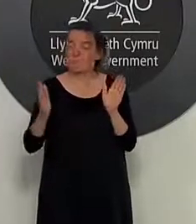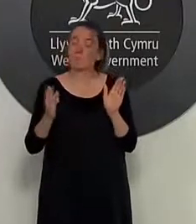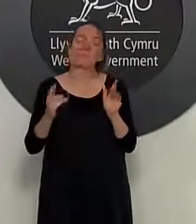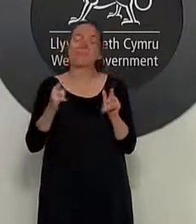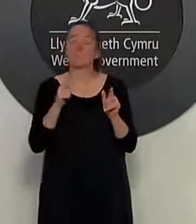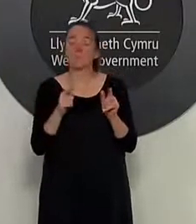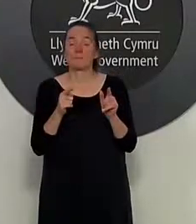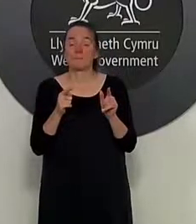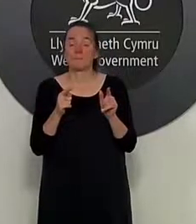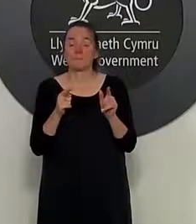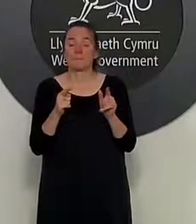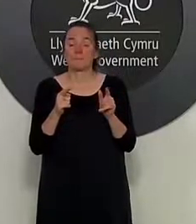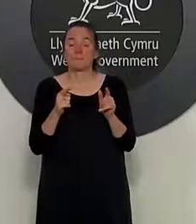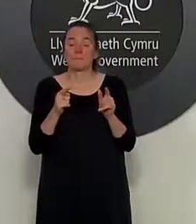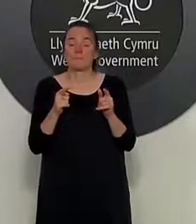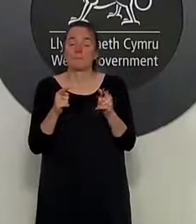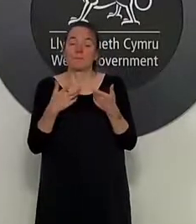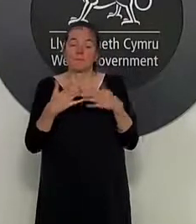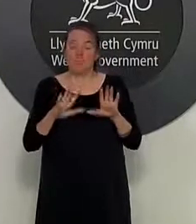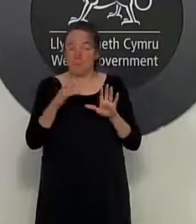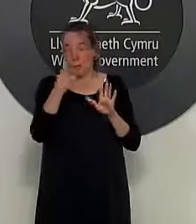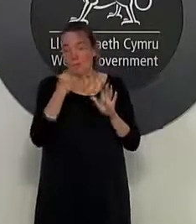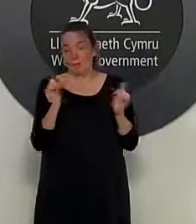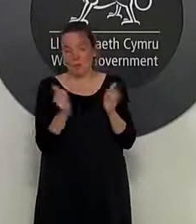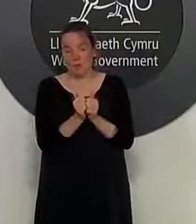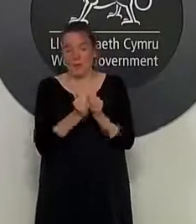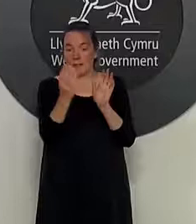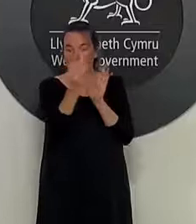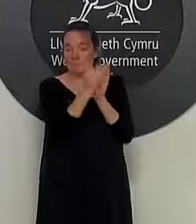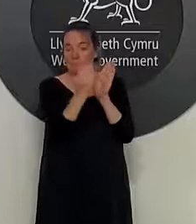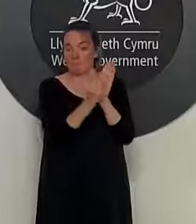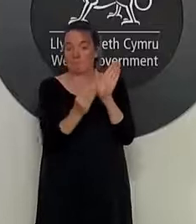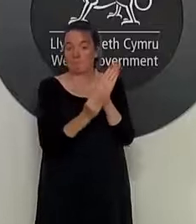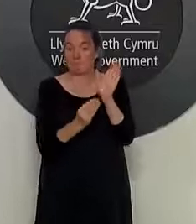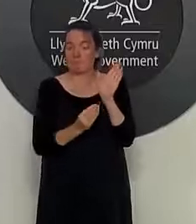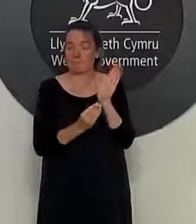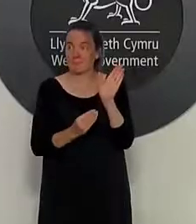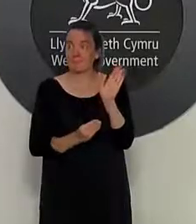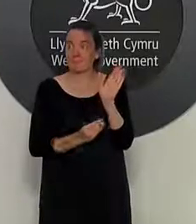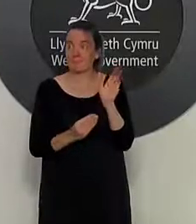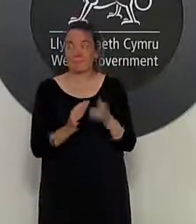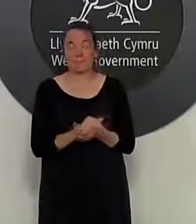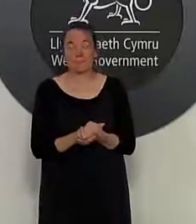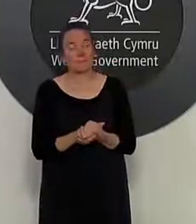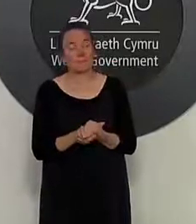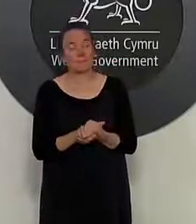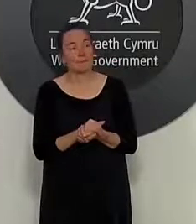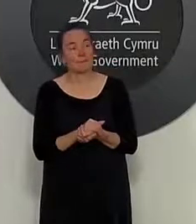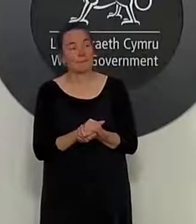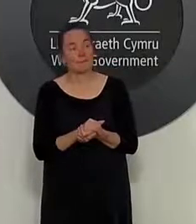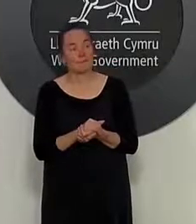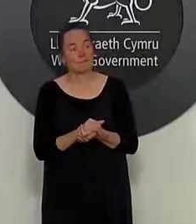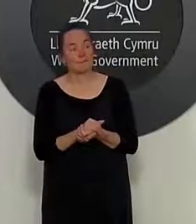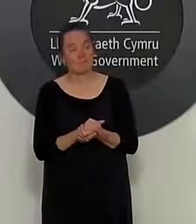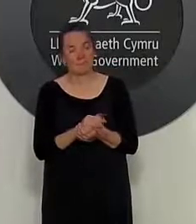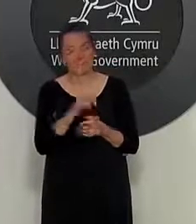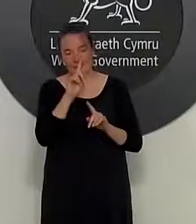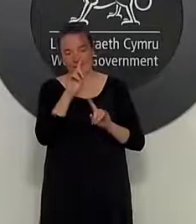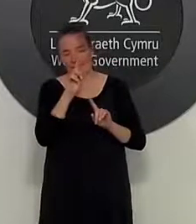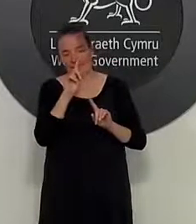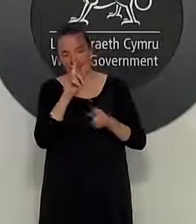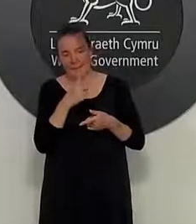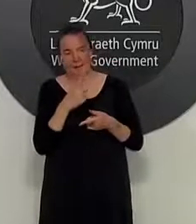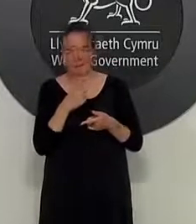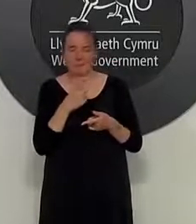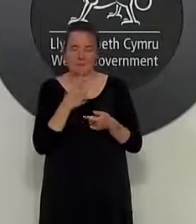to where it was possible for us to come to agreement. I don't think you would expect me to betray the confidence of